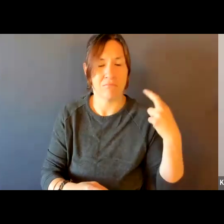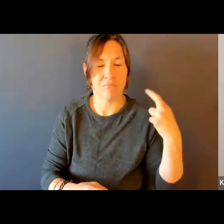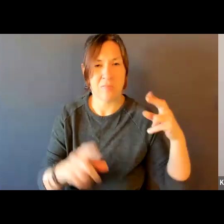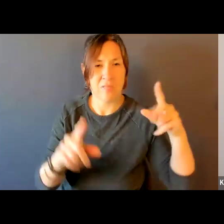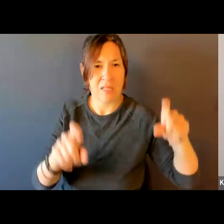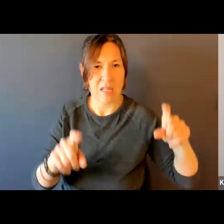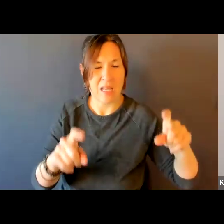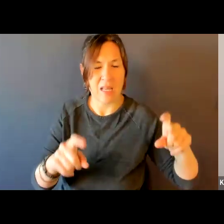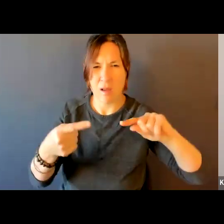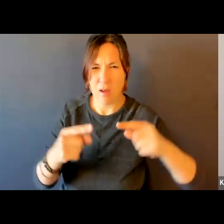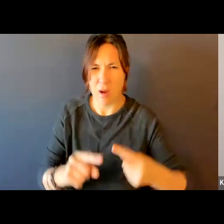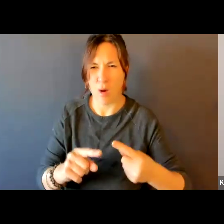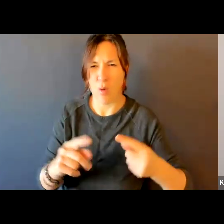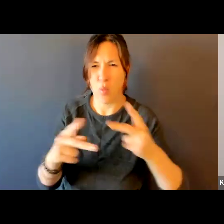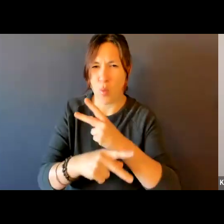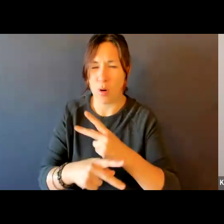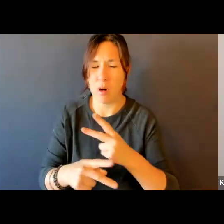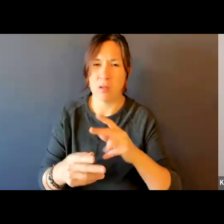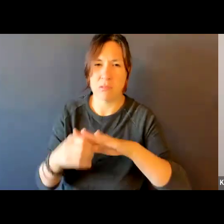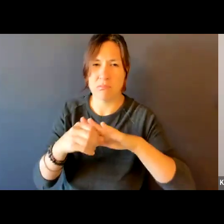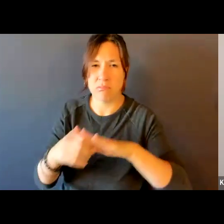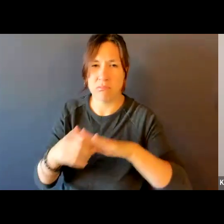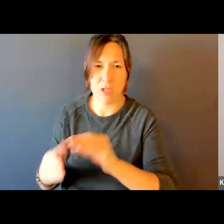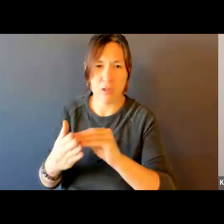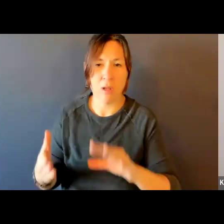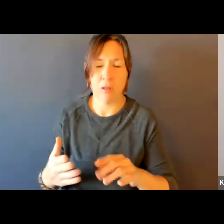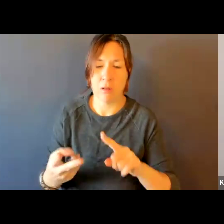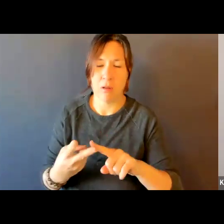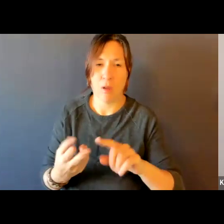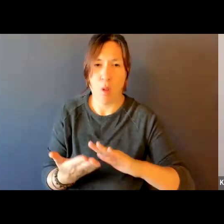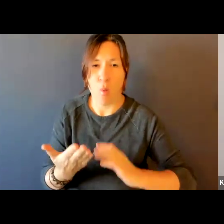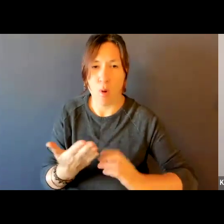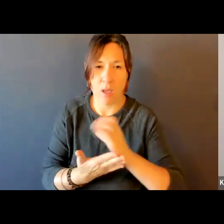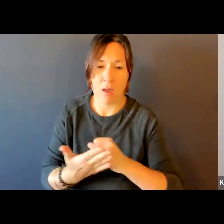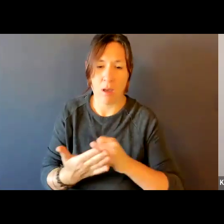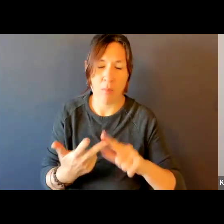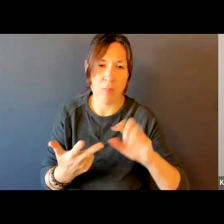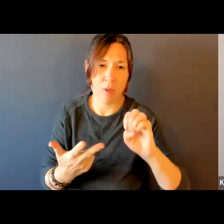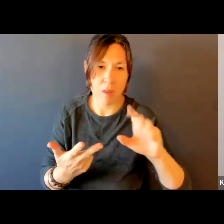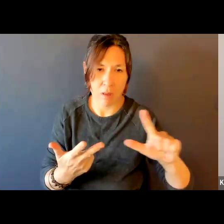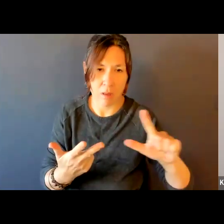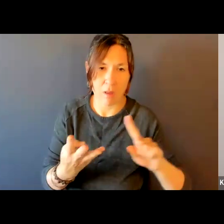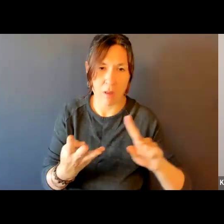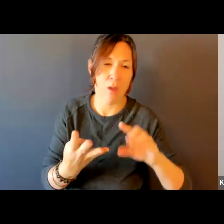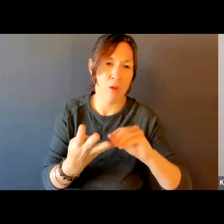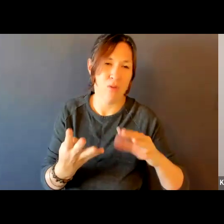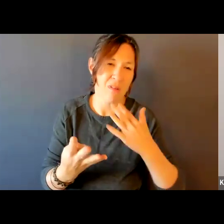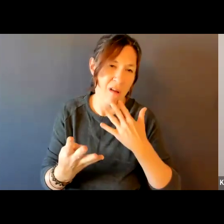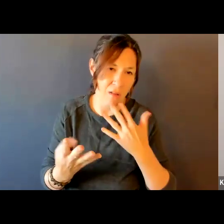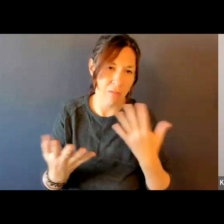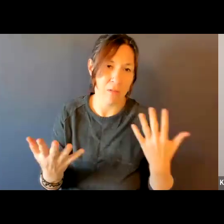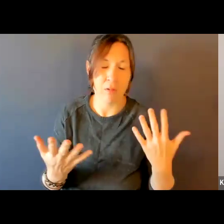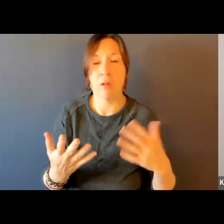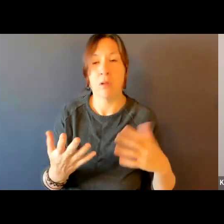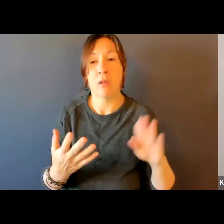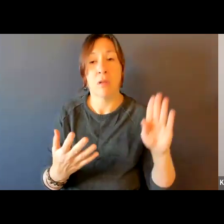disproportionately harms marginalized students, those from low-income communities, English language learners, and students of color. In Boston Public School,